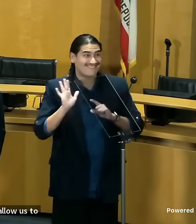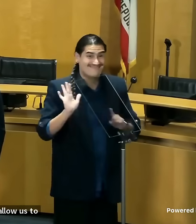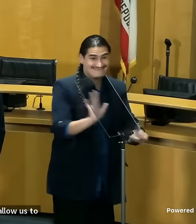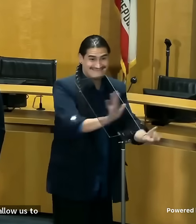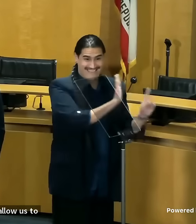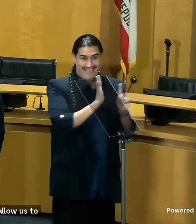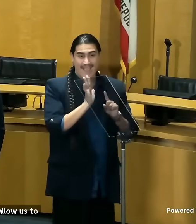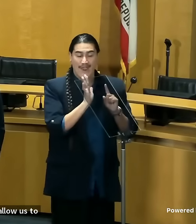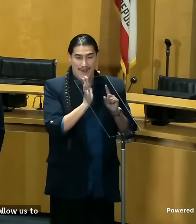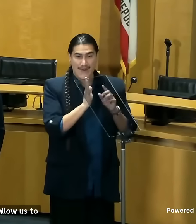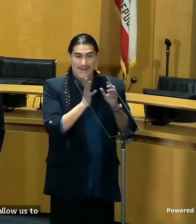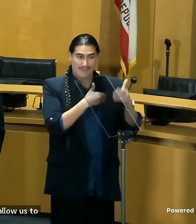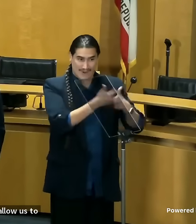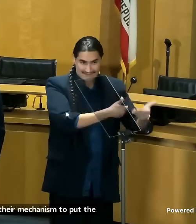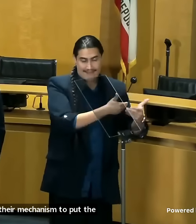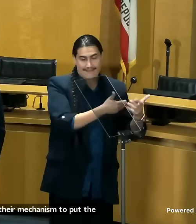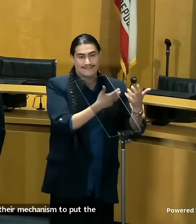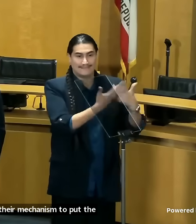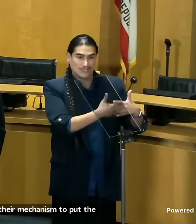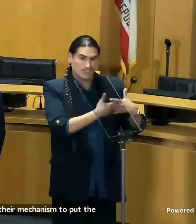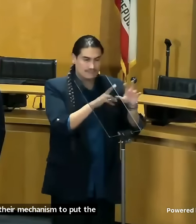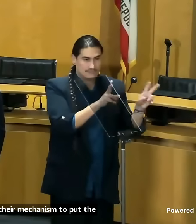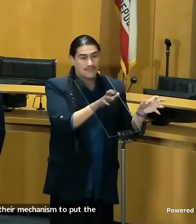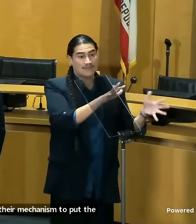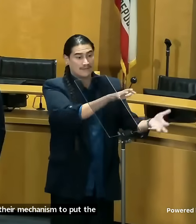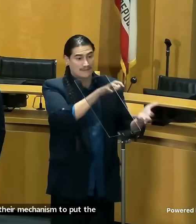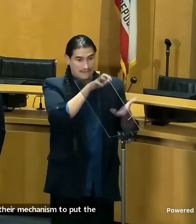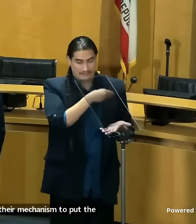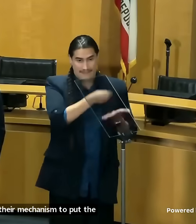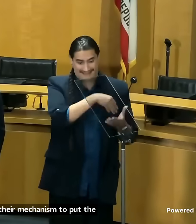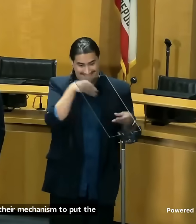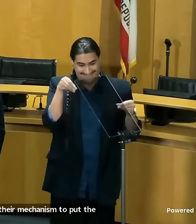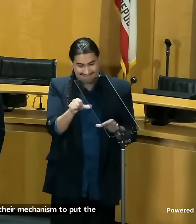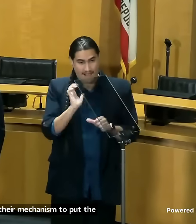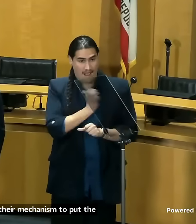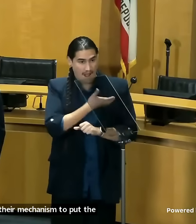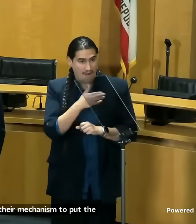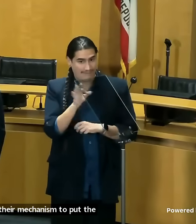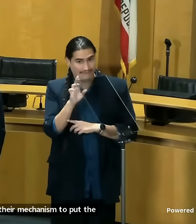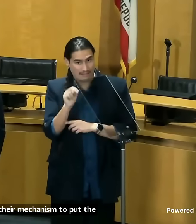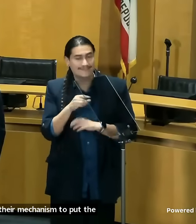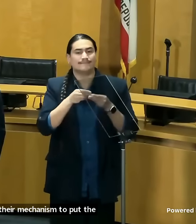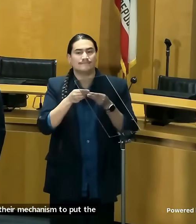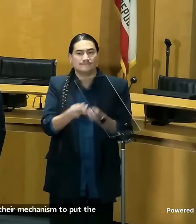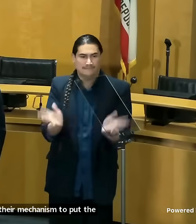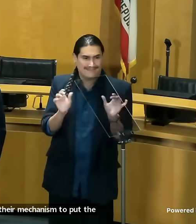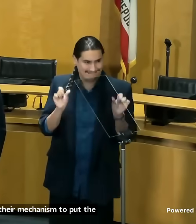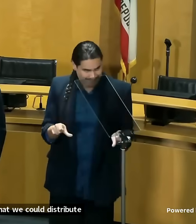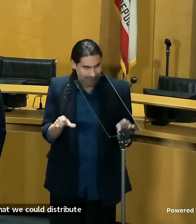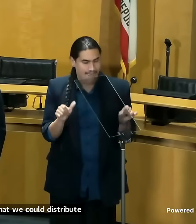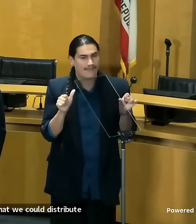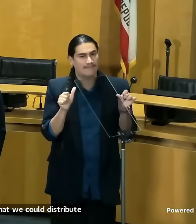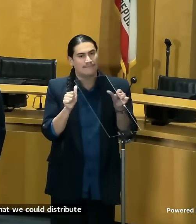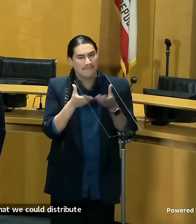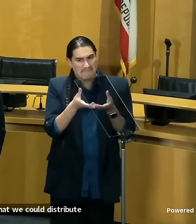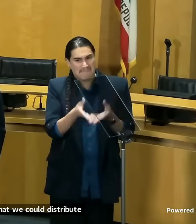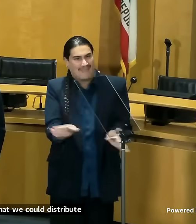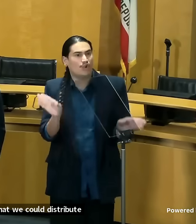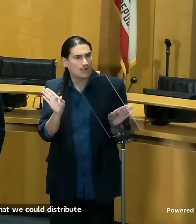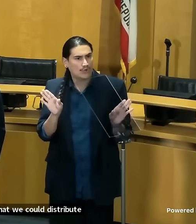mechanism to put the money into our fund so that we could distribute it with a wider